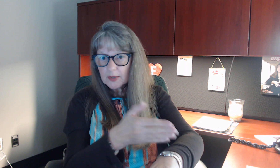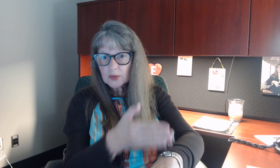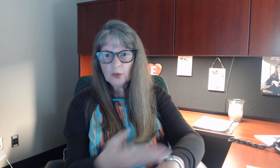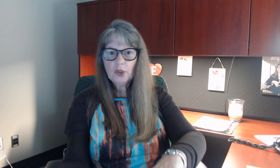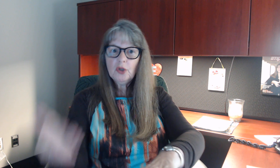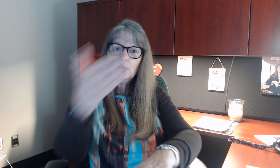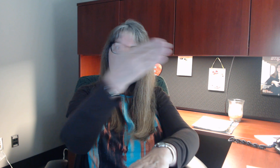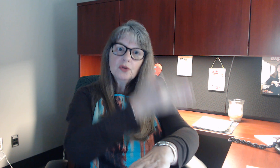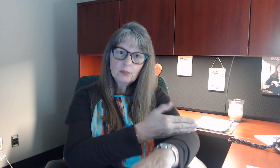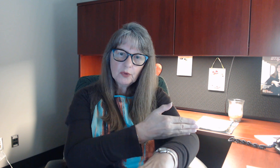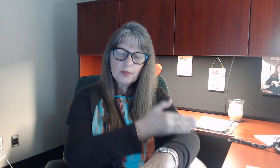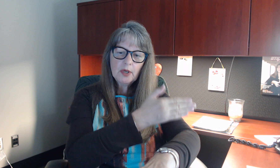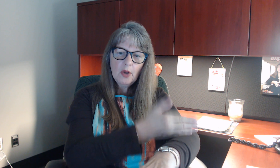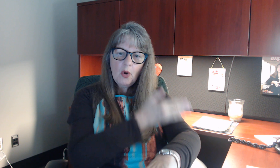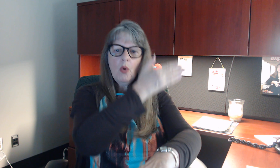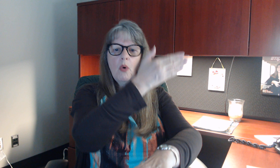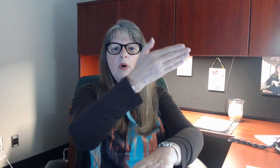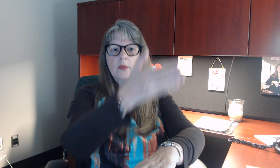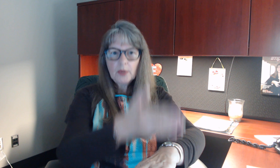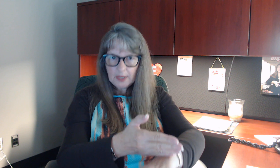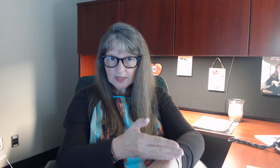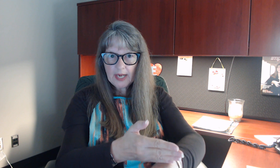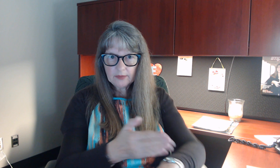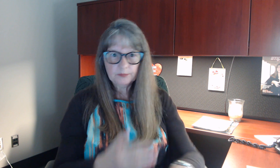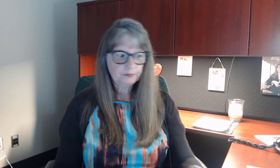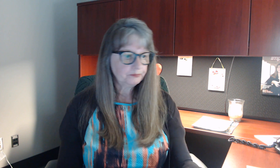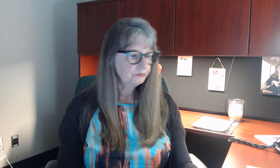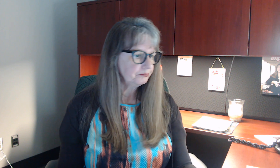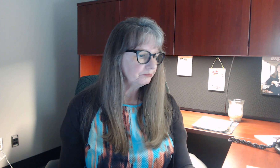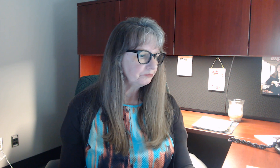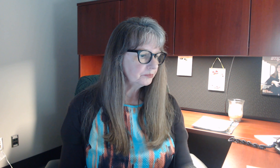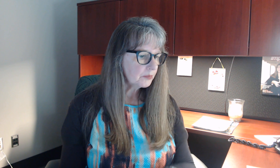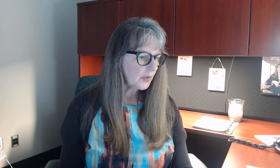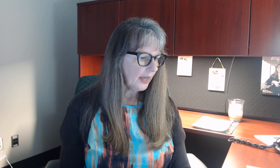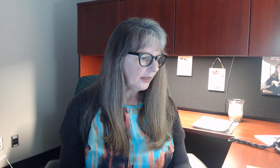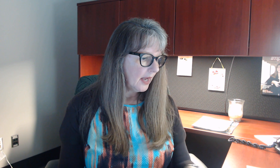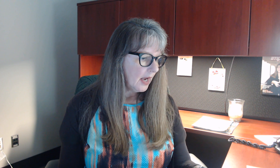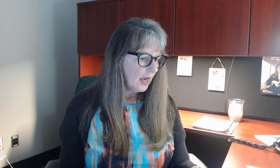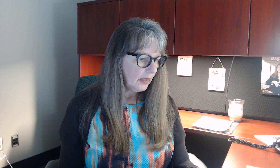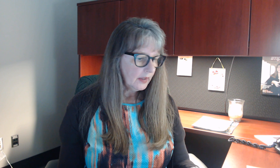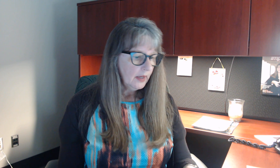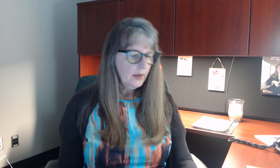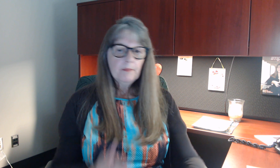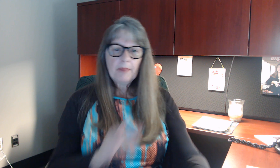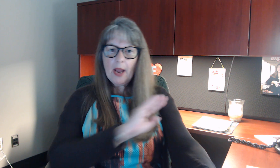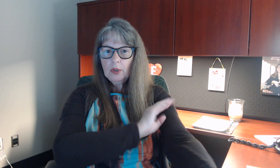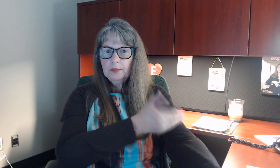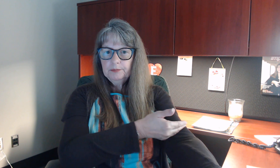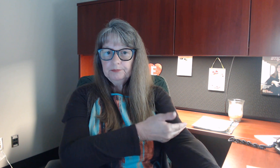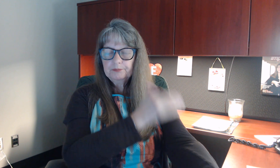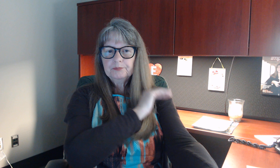or huge improvement, or they've really gone down. Okay. Power,